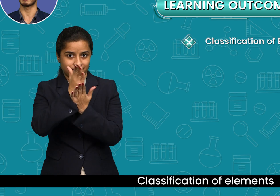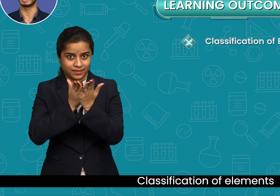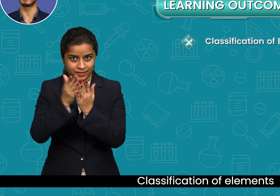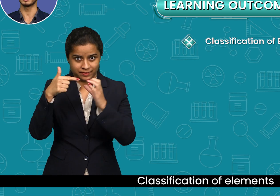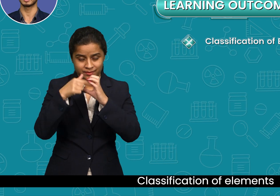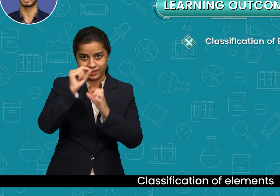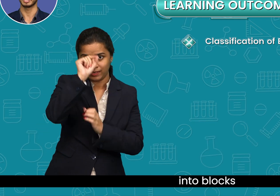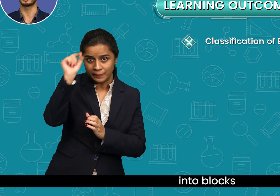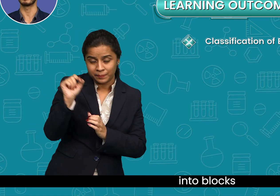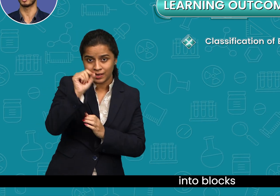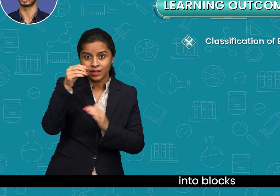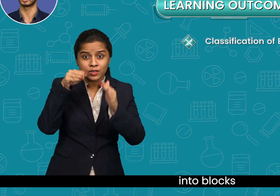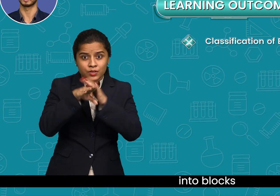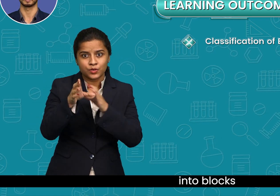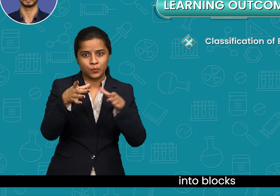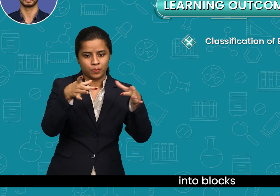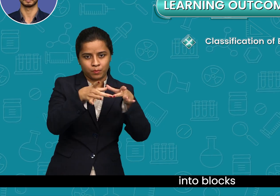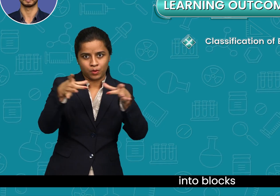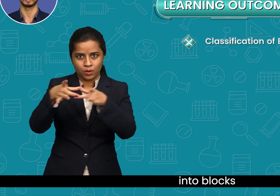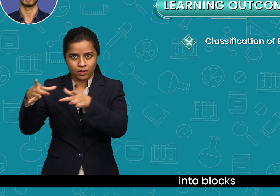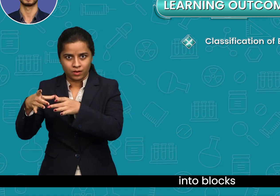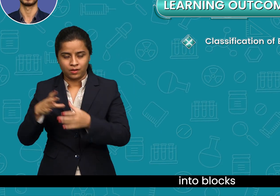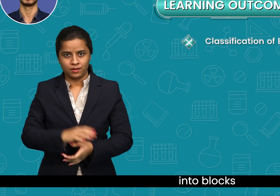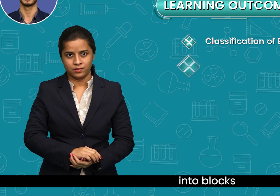classification of elements into blocks,